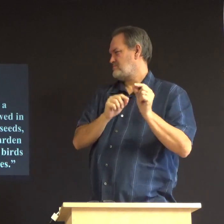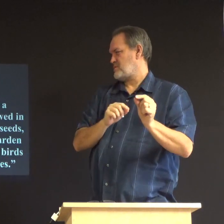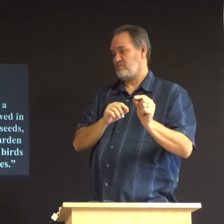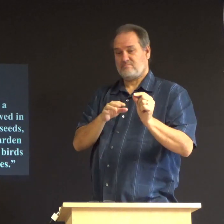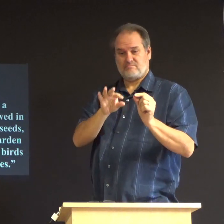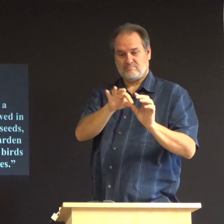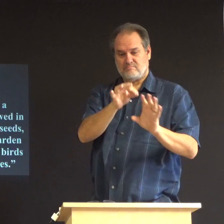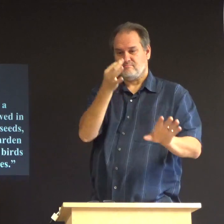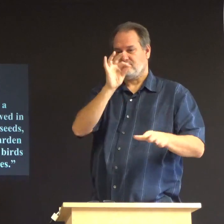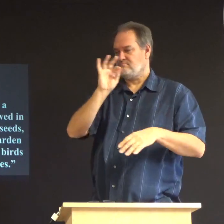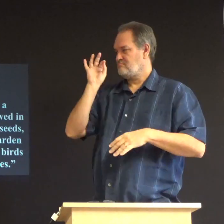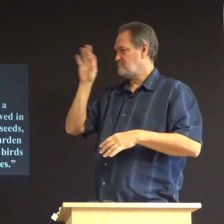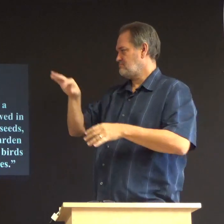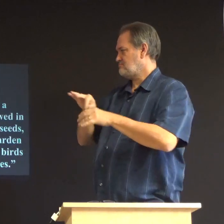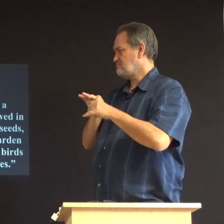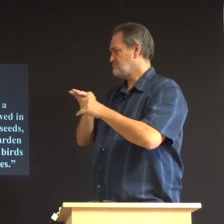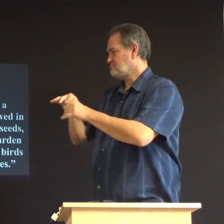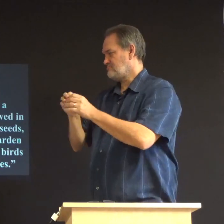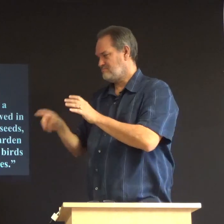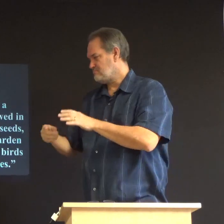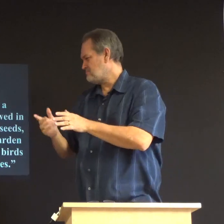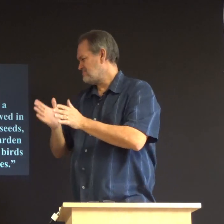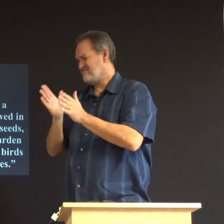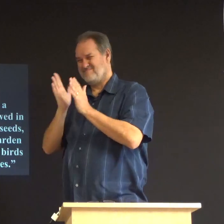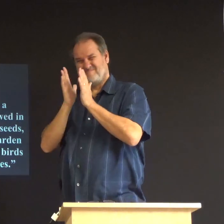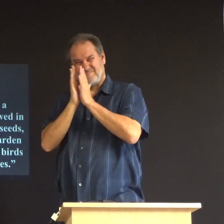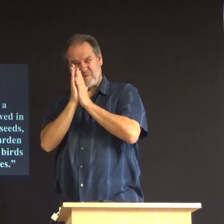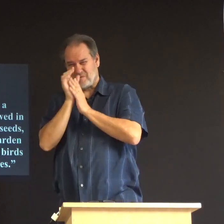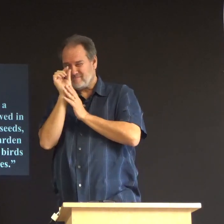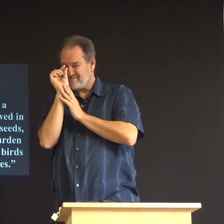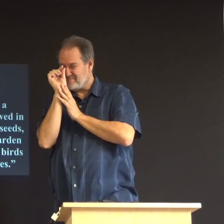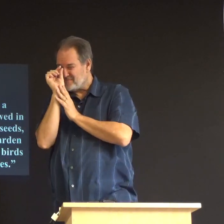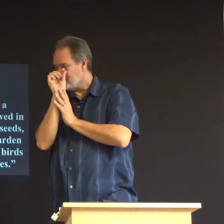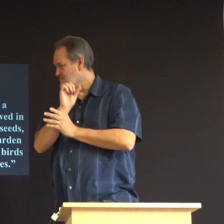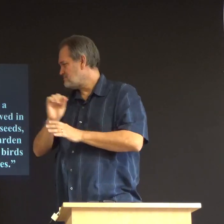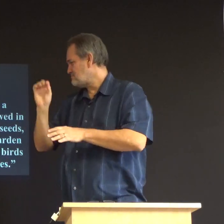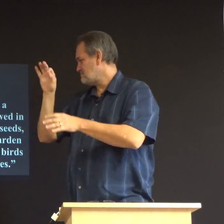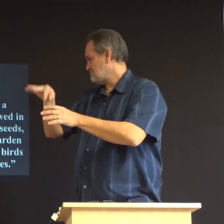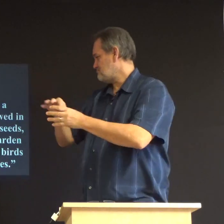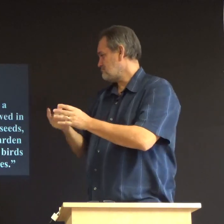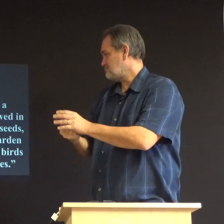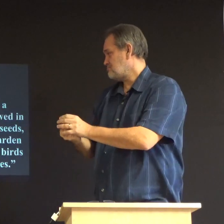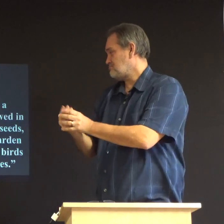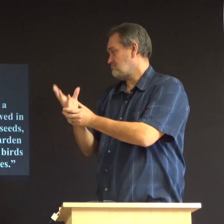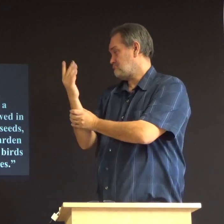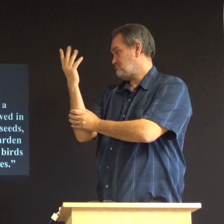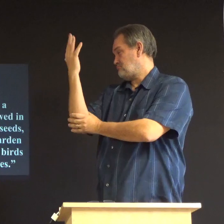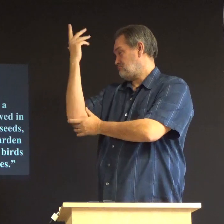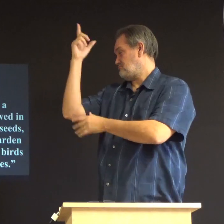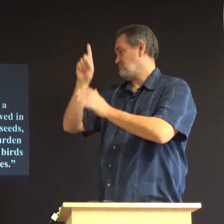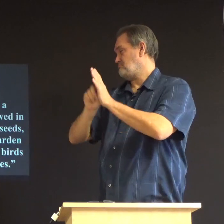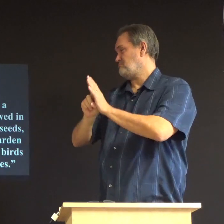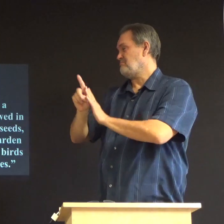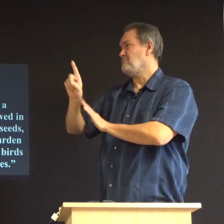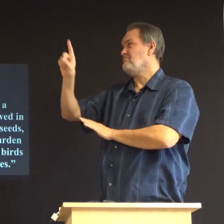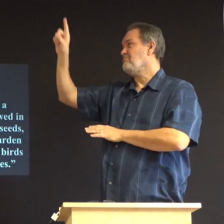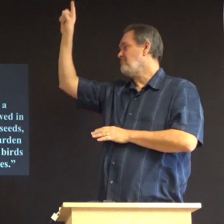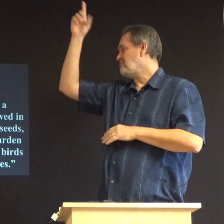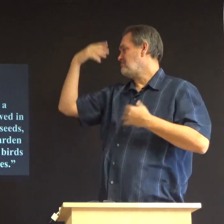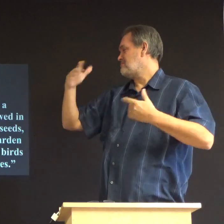that a man took and he sowed in his field. The smallest of all seeds, but when it's grown, it's taller than